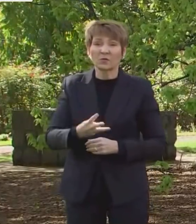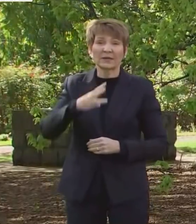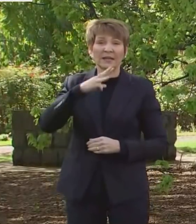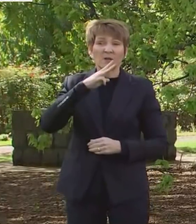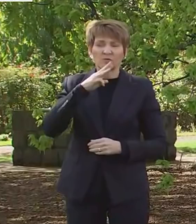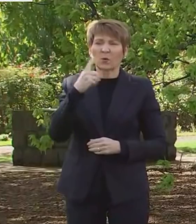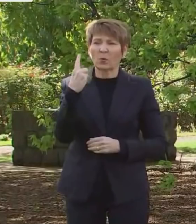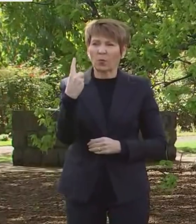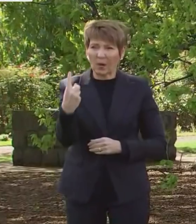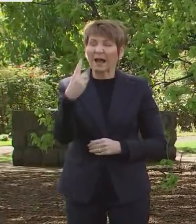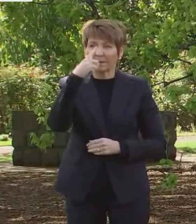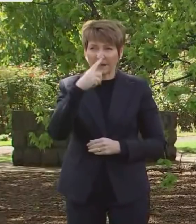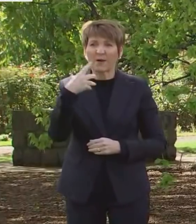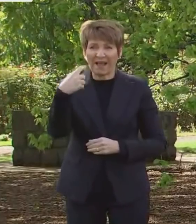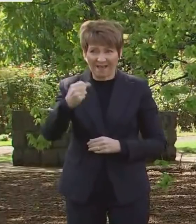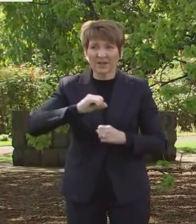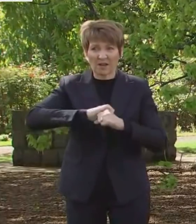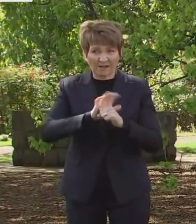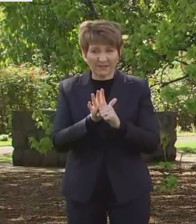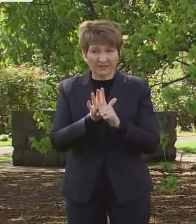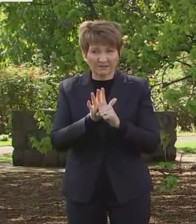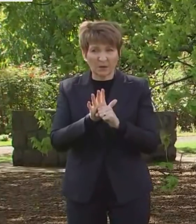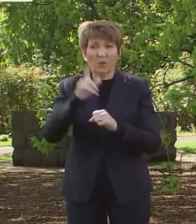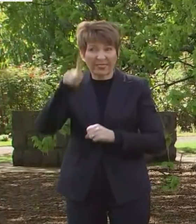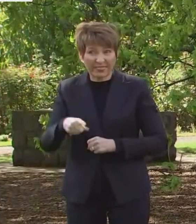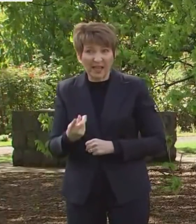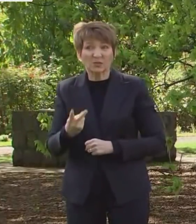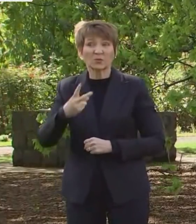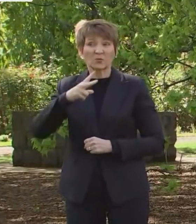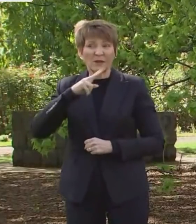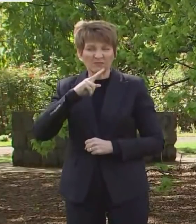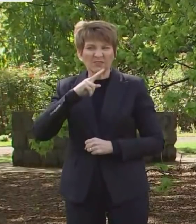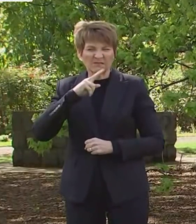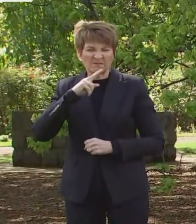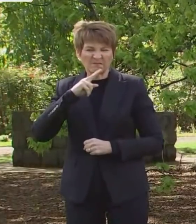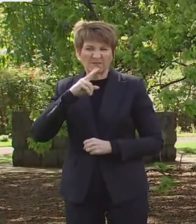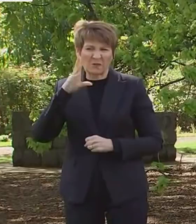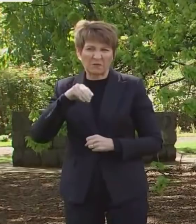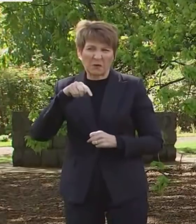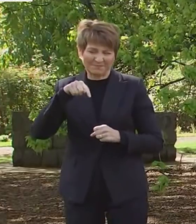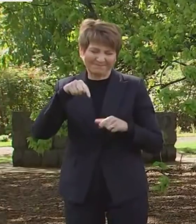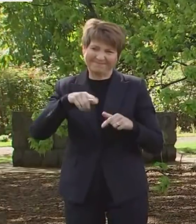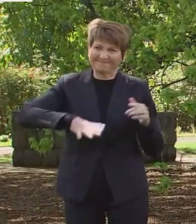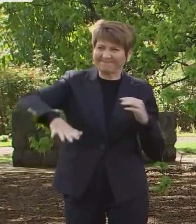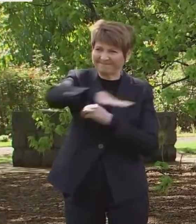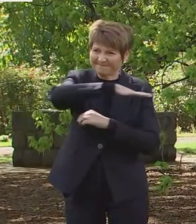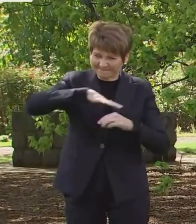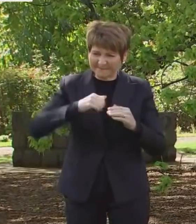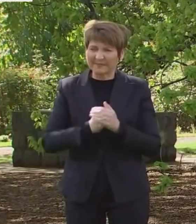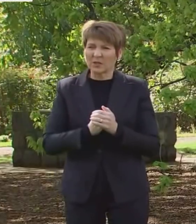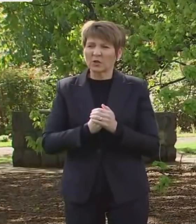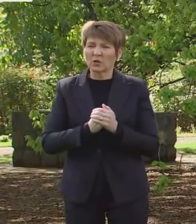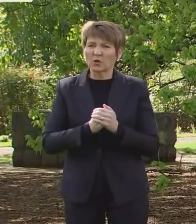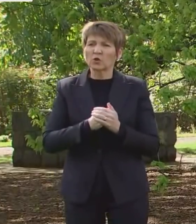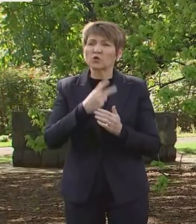1,301 active cases, with 1,297 of them being local. In terms of age brackets,